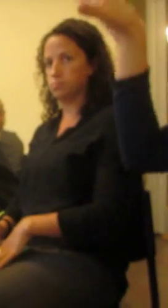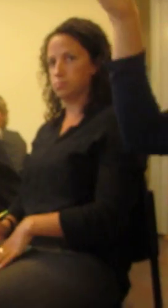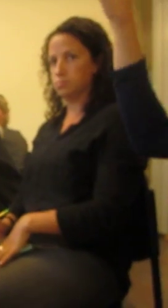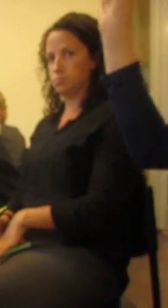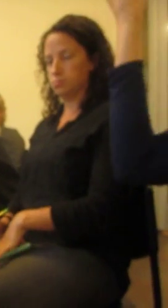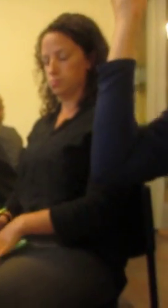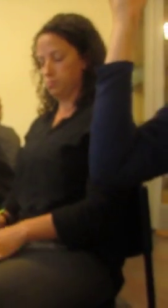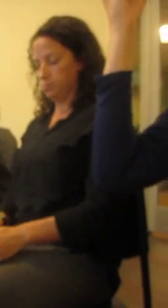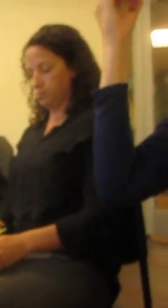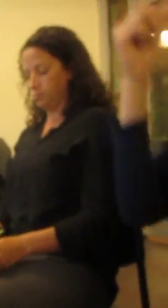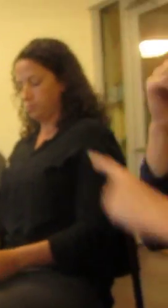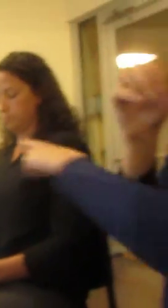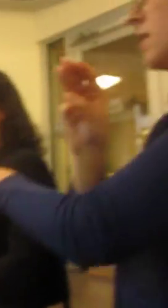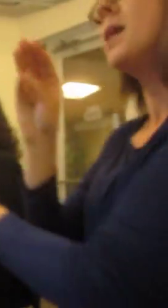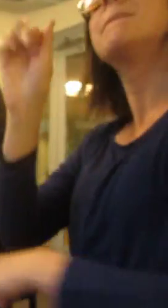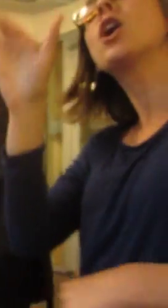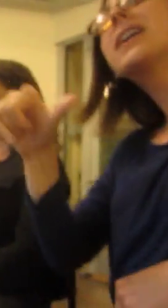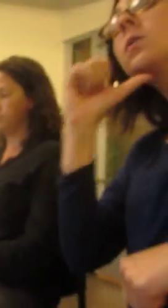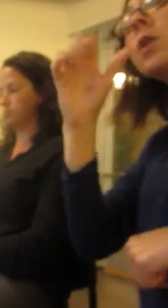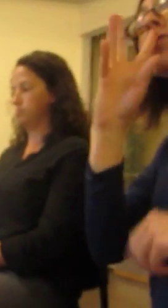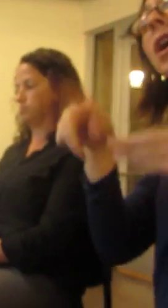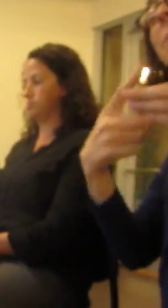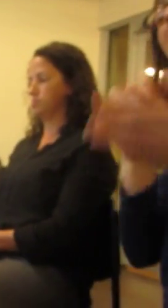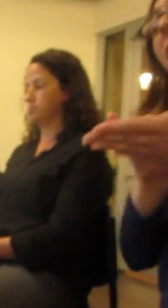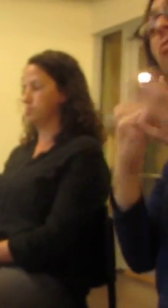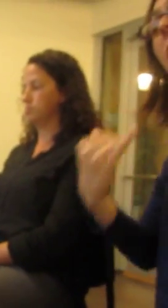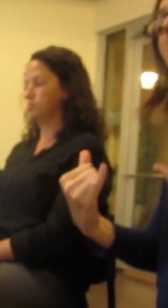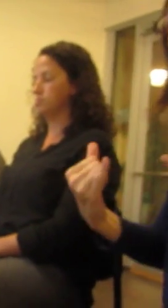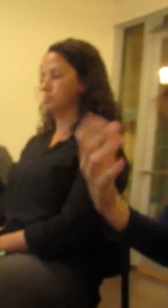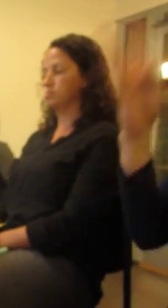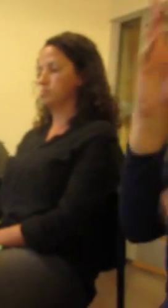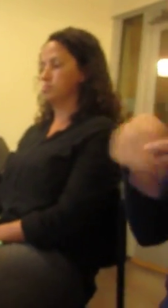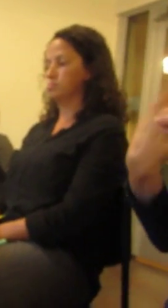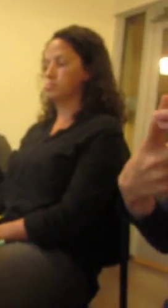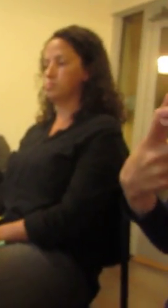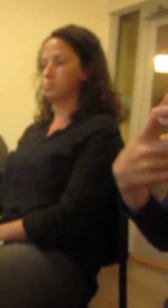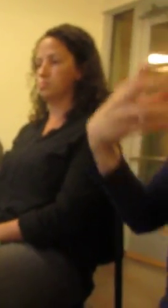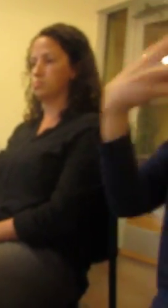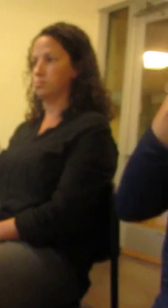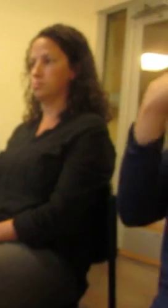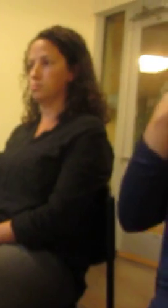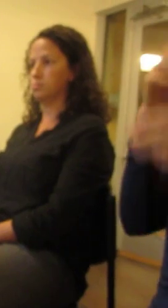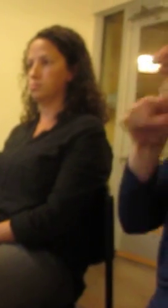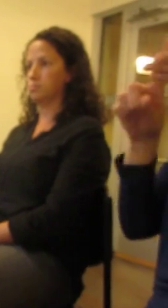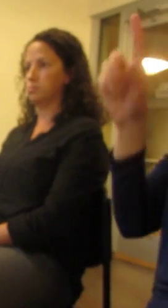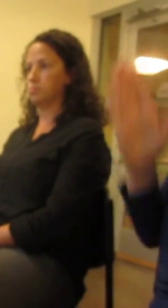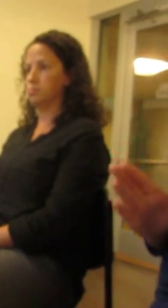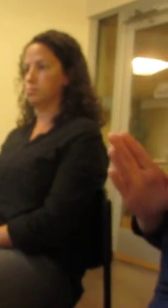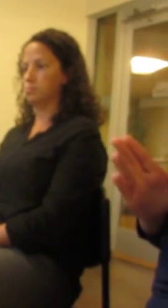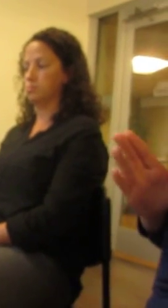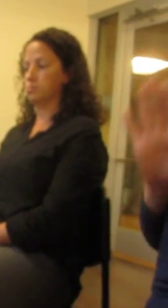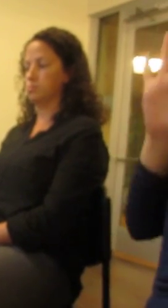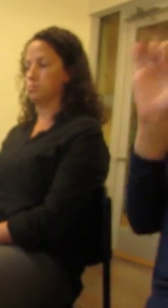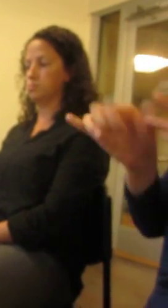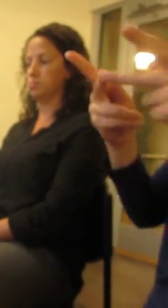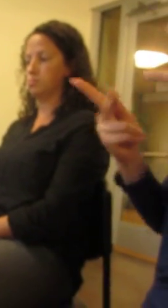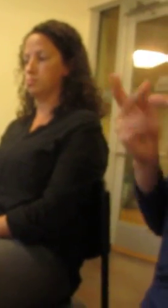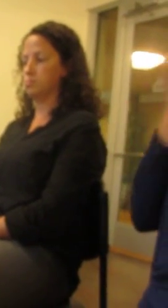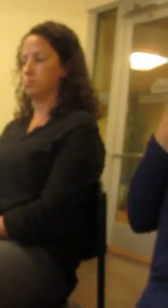I'm going to be... Mary, we're not talking about that right now. We're not. We're talking about the police auditor's position. So if you have something to say on